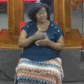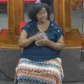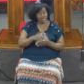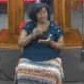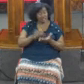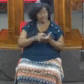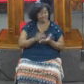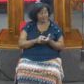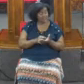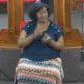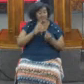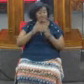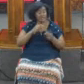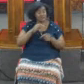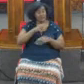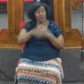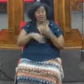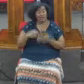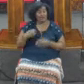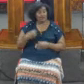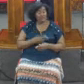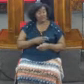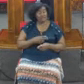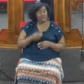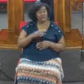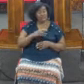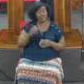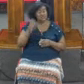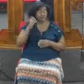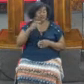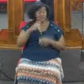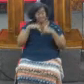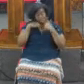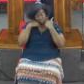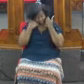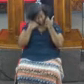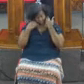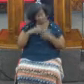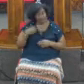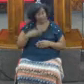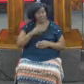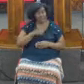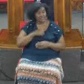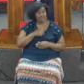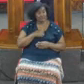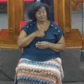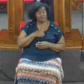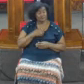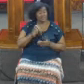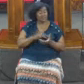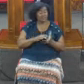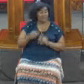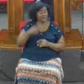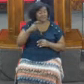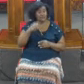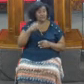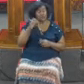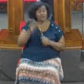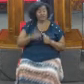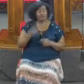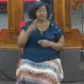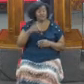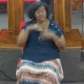to all of us here this evening. From the pulpit point of view, we should be ashamed of ourselves. And the Bible says, whosoever